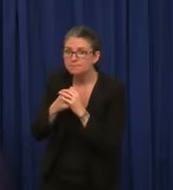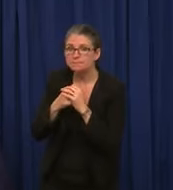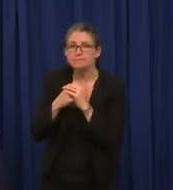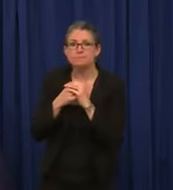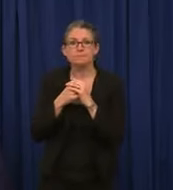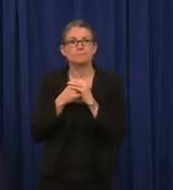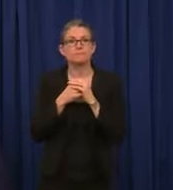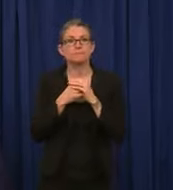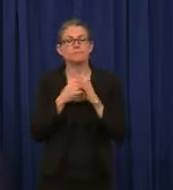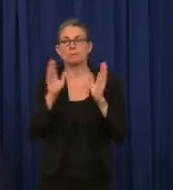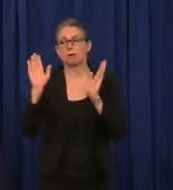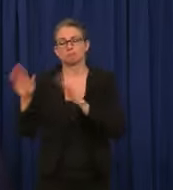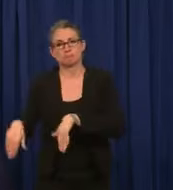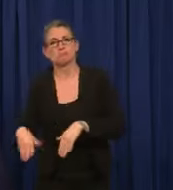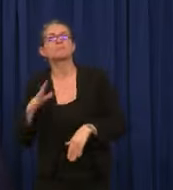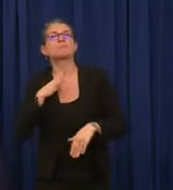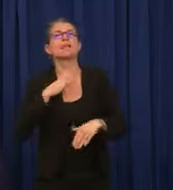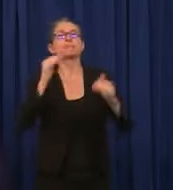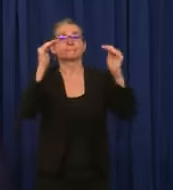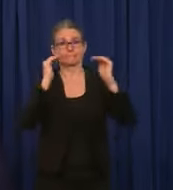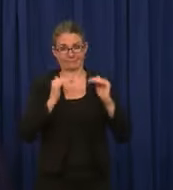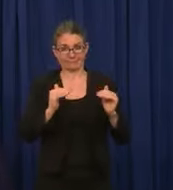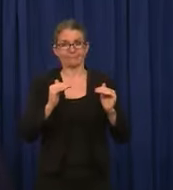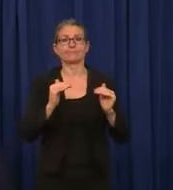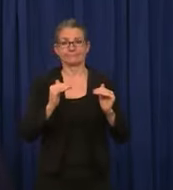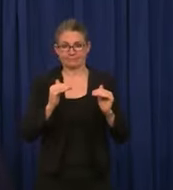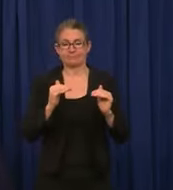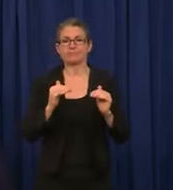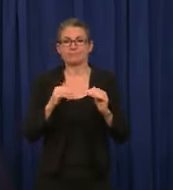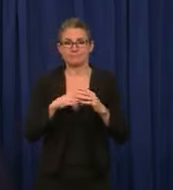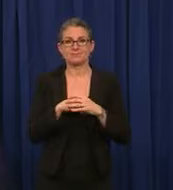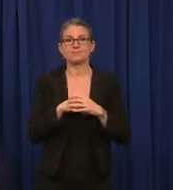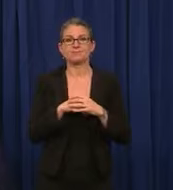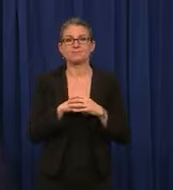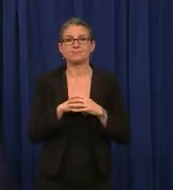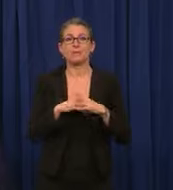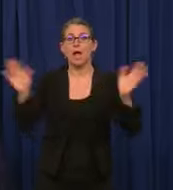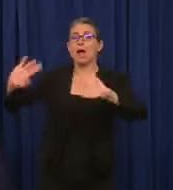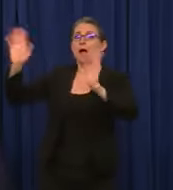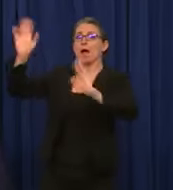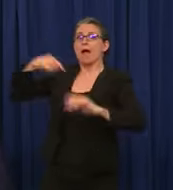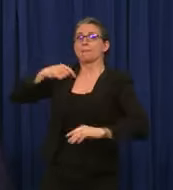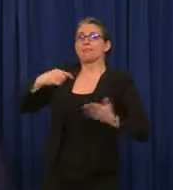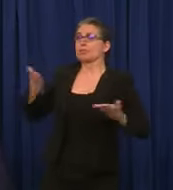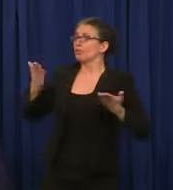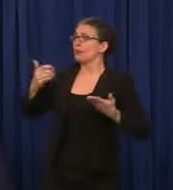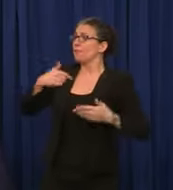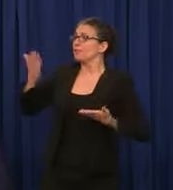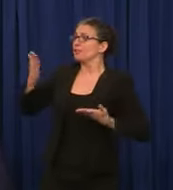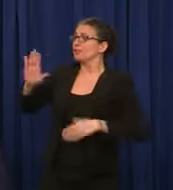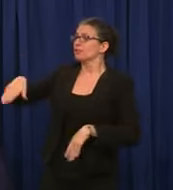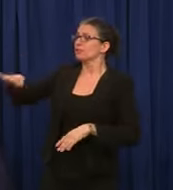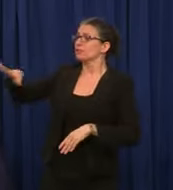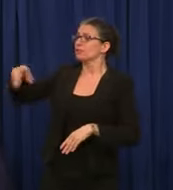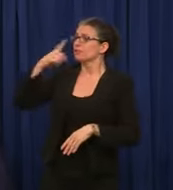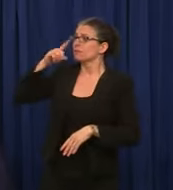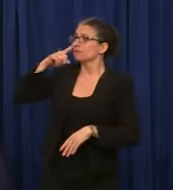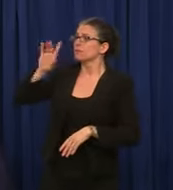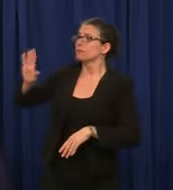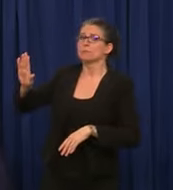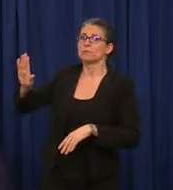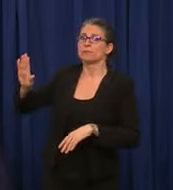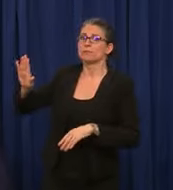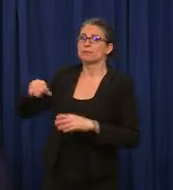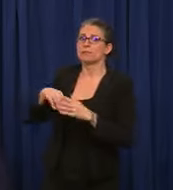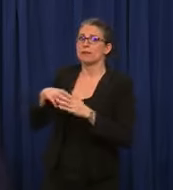Okay, we'll come back to Beth. I'd like to turn next to Steve Missler. I'm here. Oh, is it too late? No, it's not too late, Beth. It's never too late. Sorry, I didn't figure out what I was